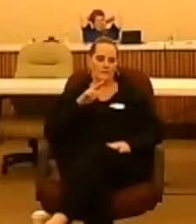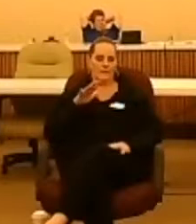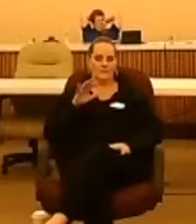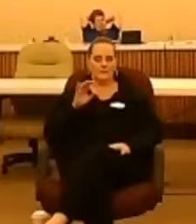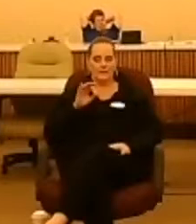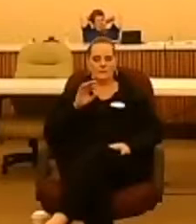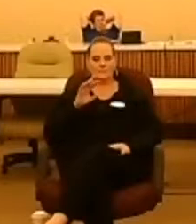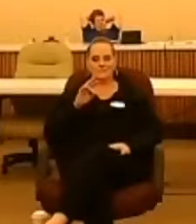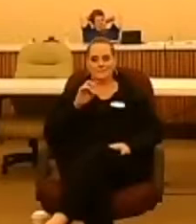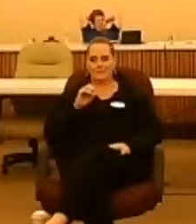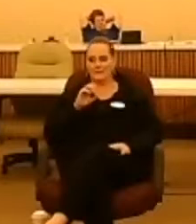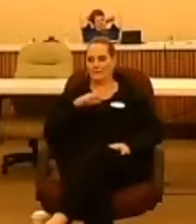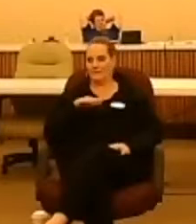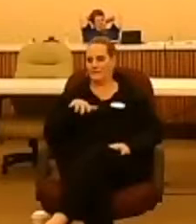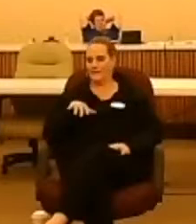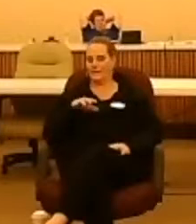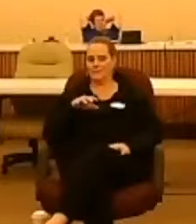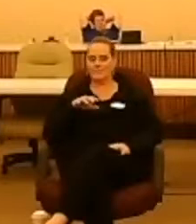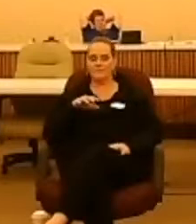359-7055.